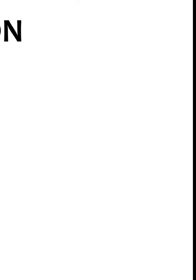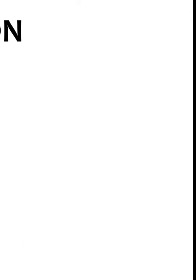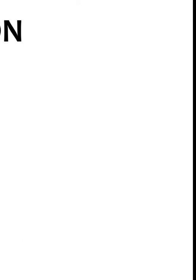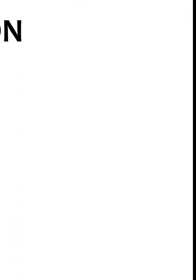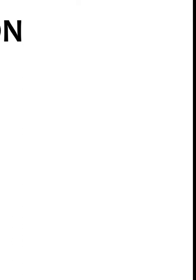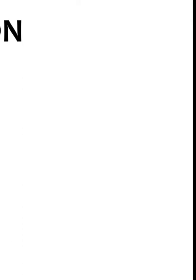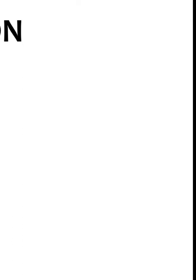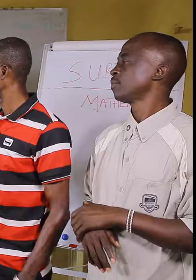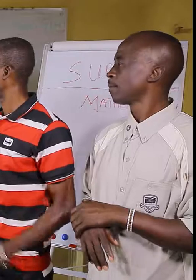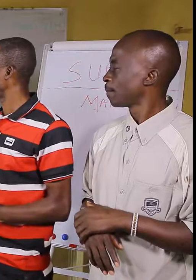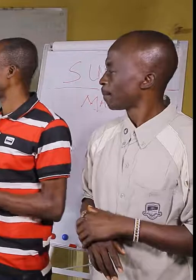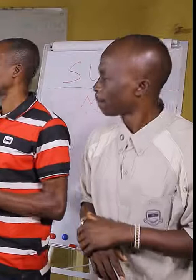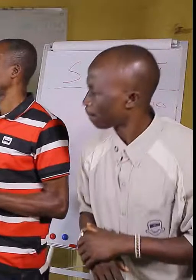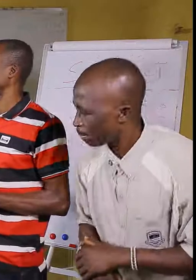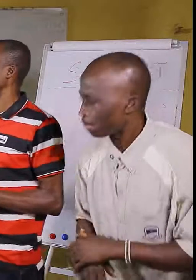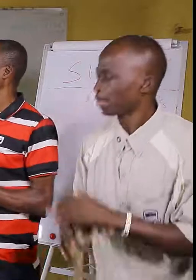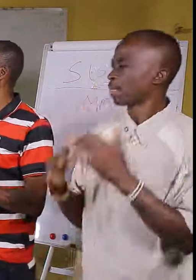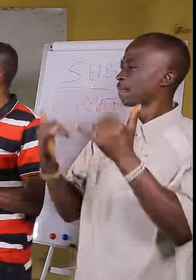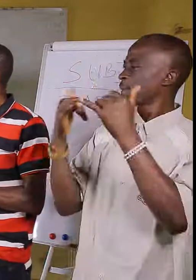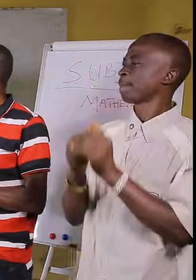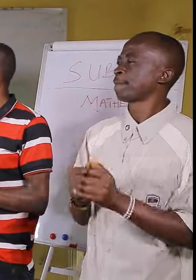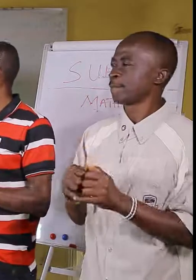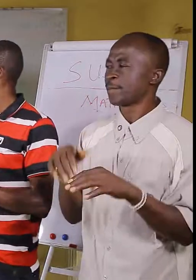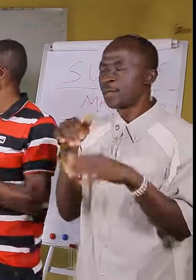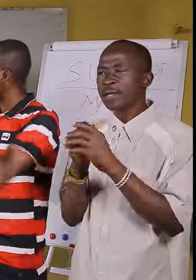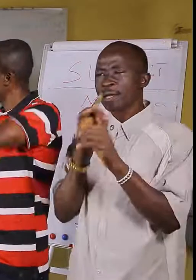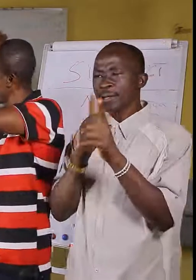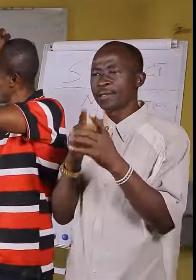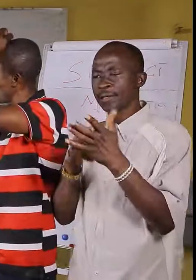2. Now, in solving,